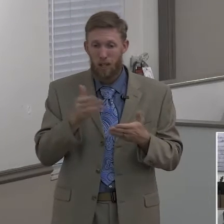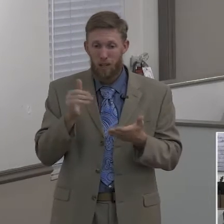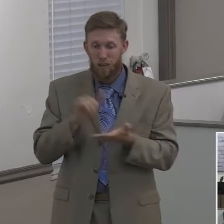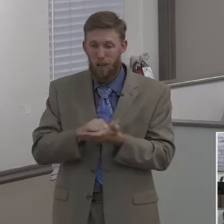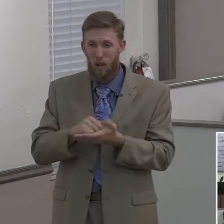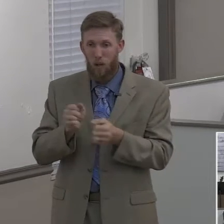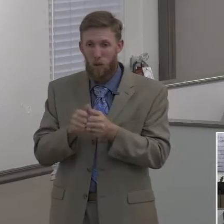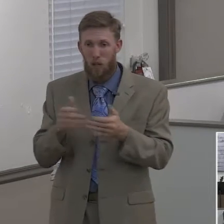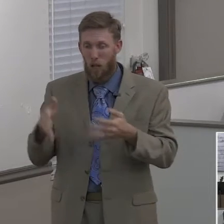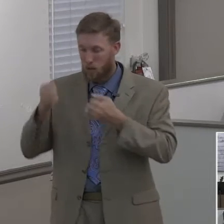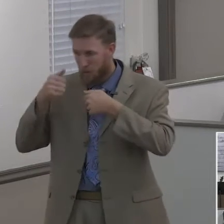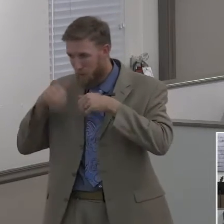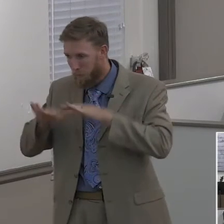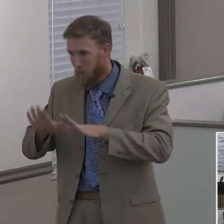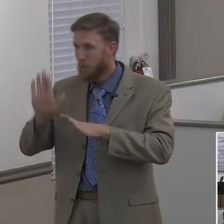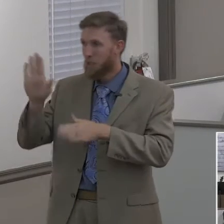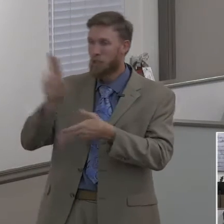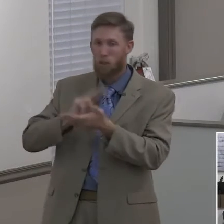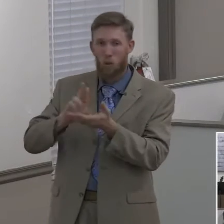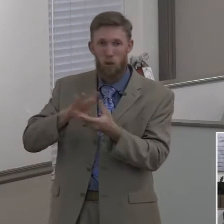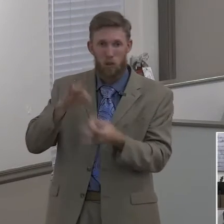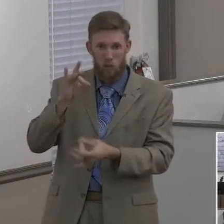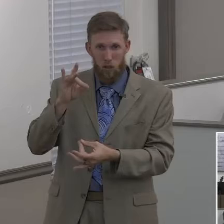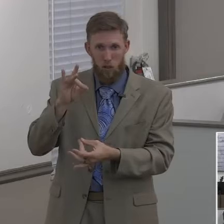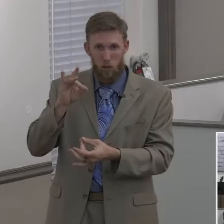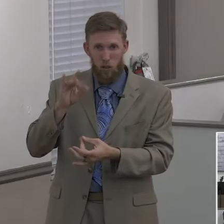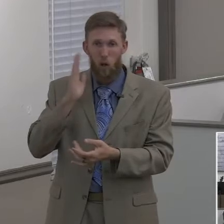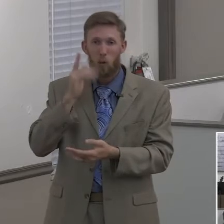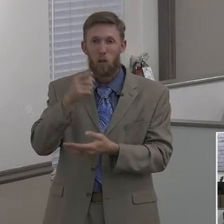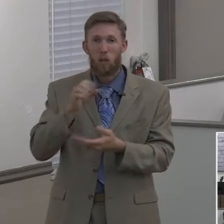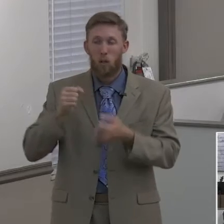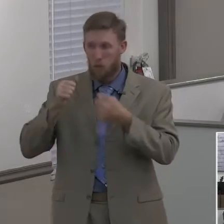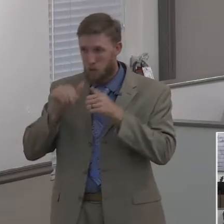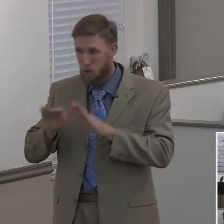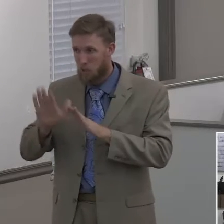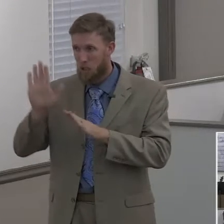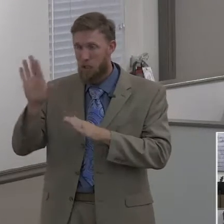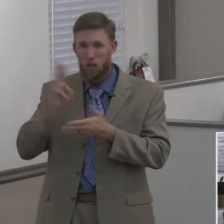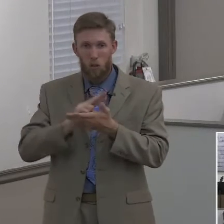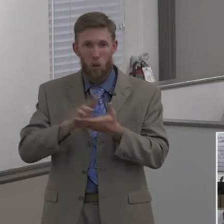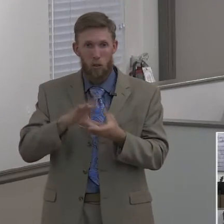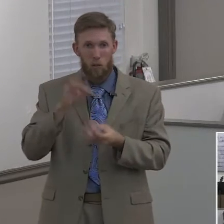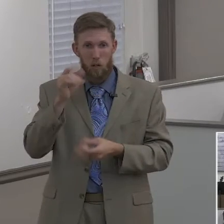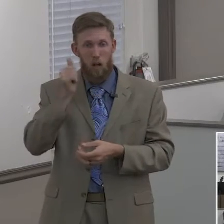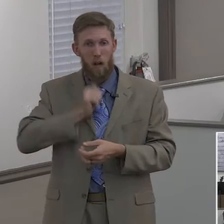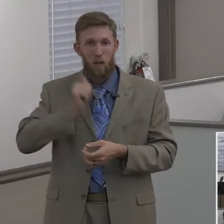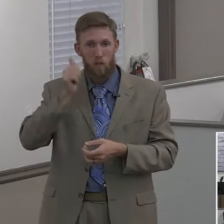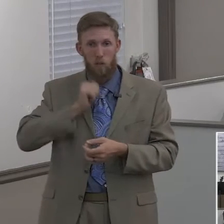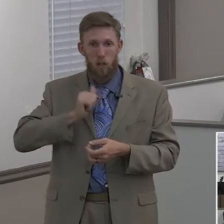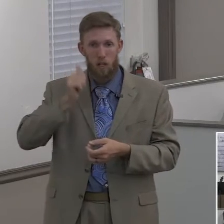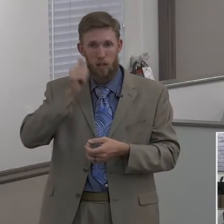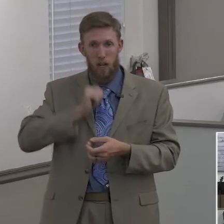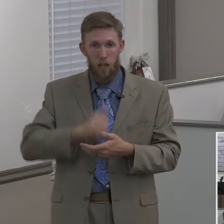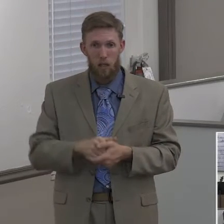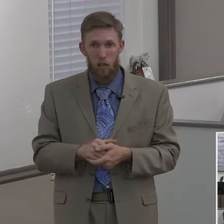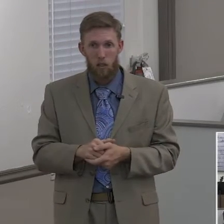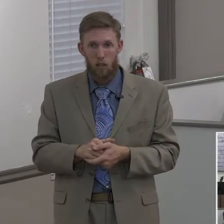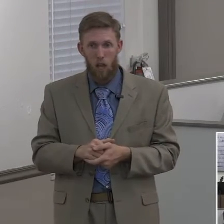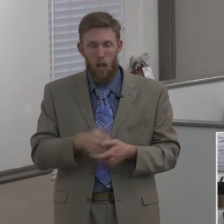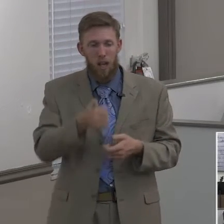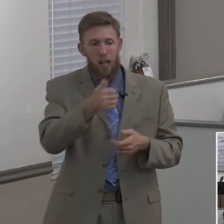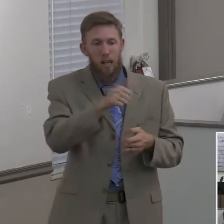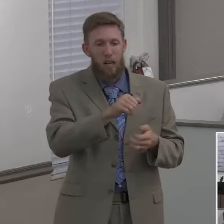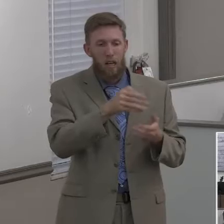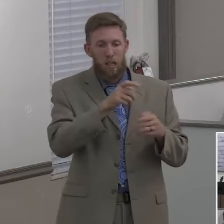Spirit. Are you submitting yourself to God, the Holy Spirit, each day and each moment of the day? Remember, when one of those things comes